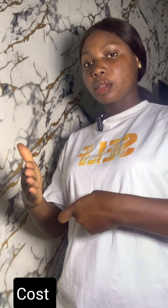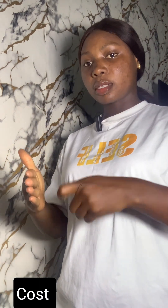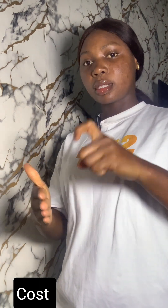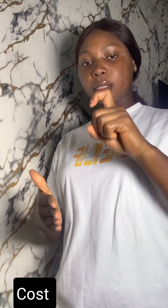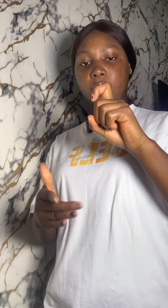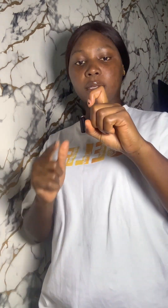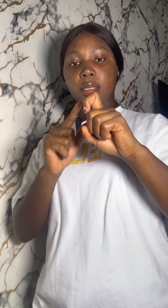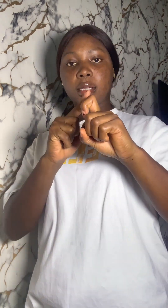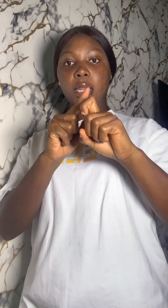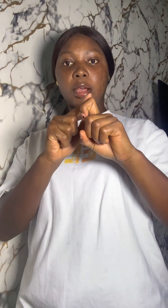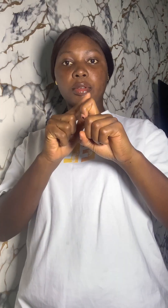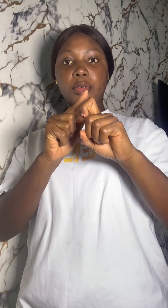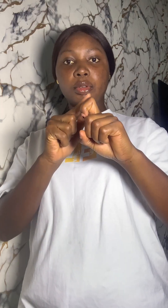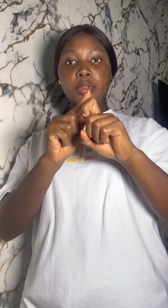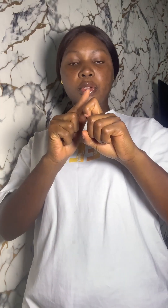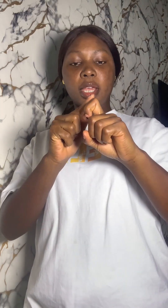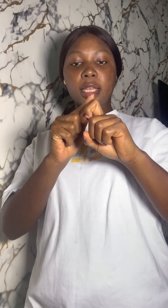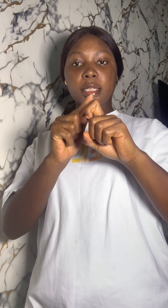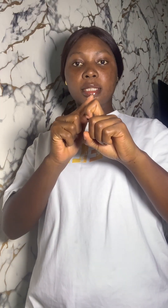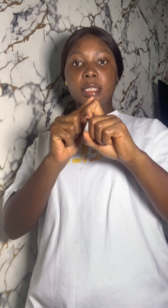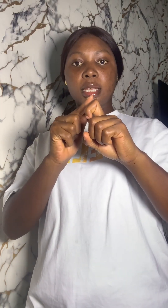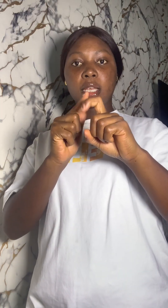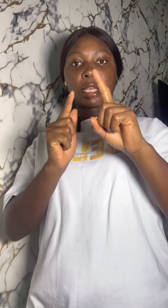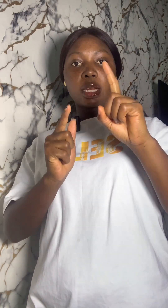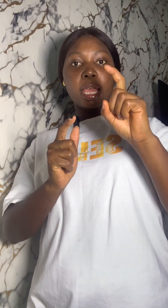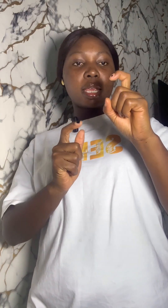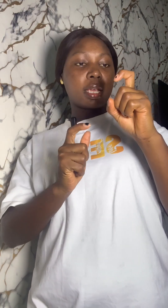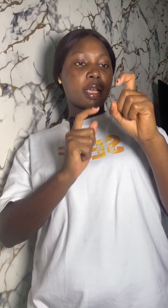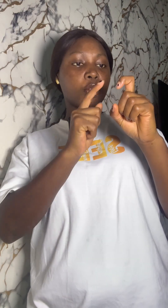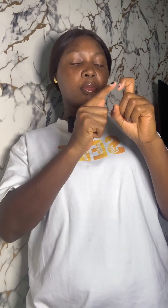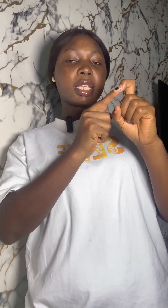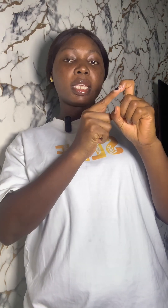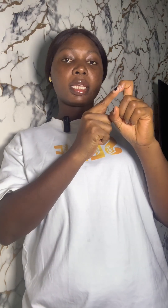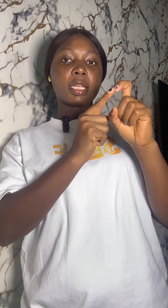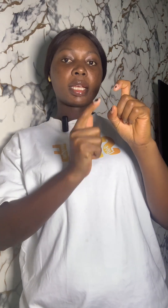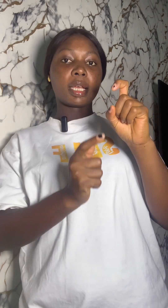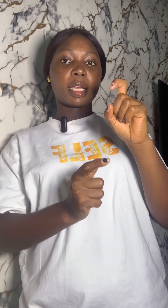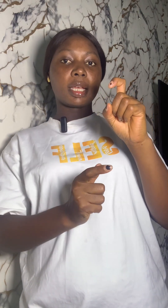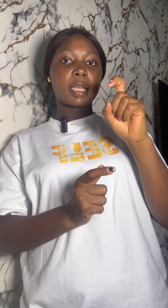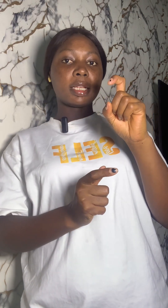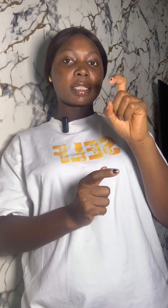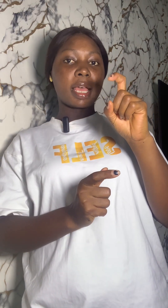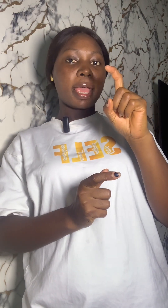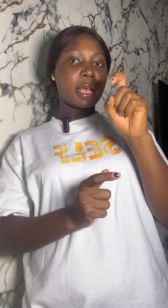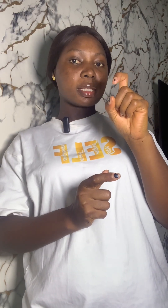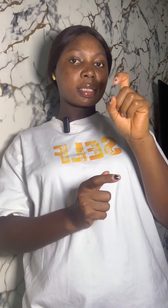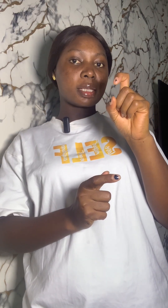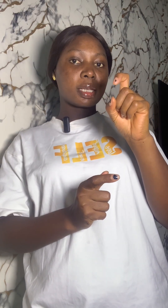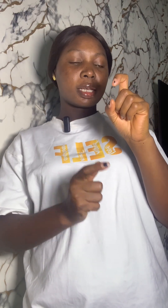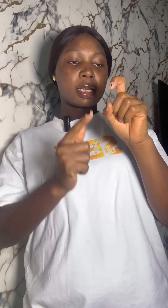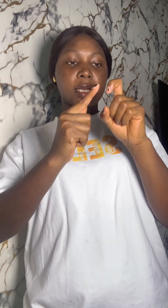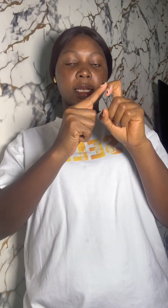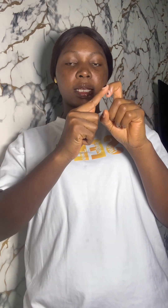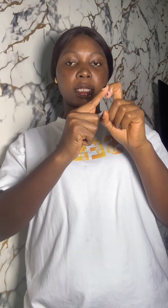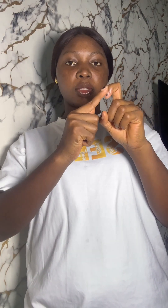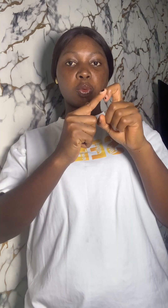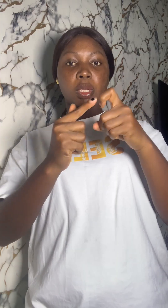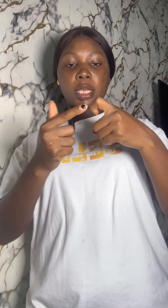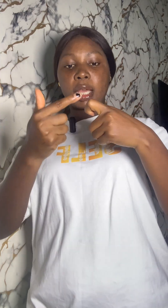cost. Now you use your hands like you're making a letter X this way, and